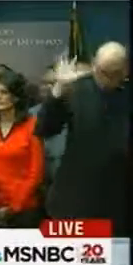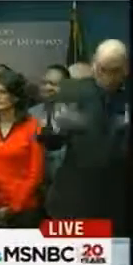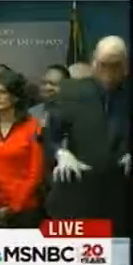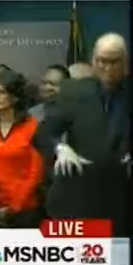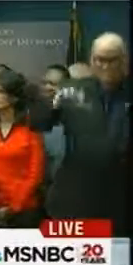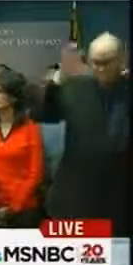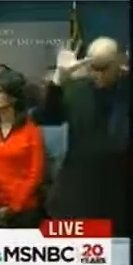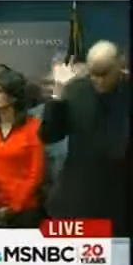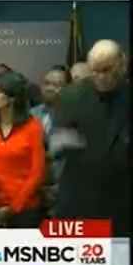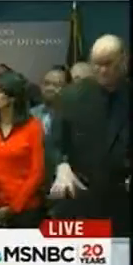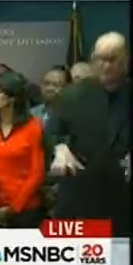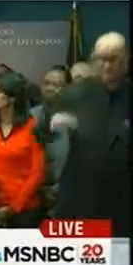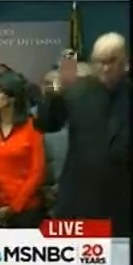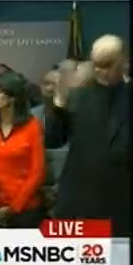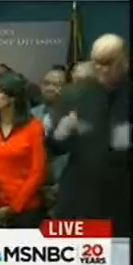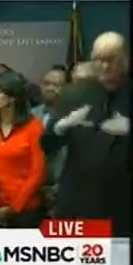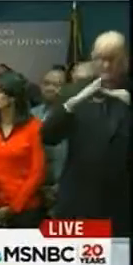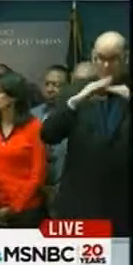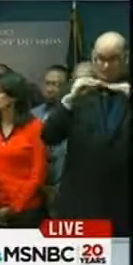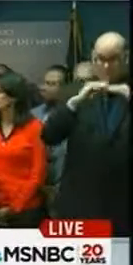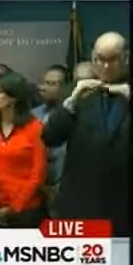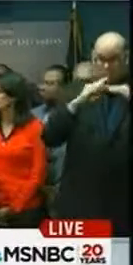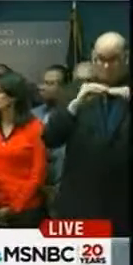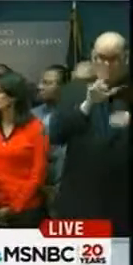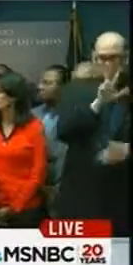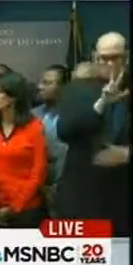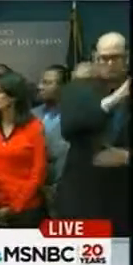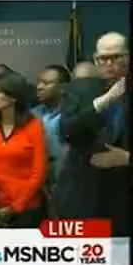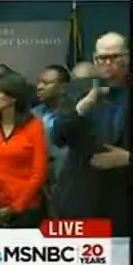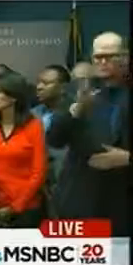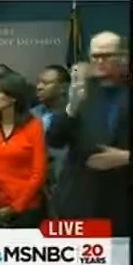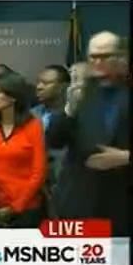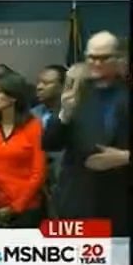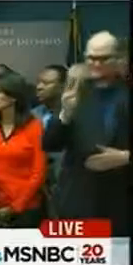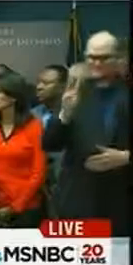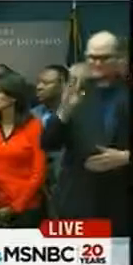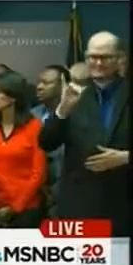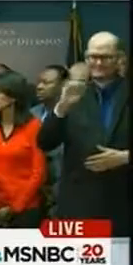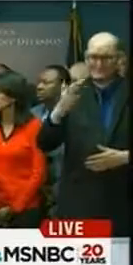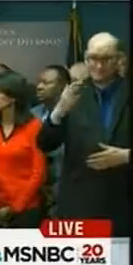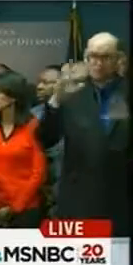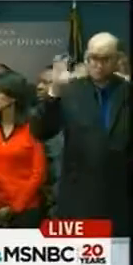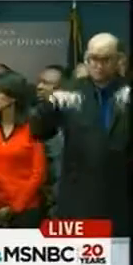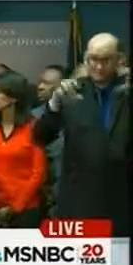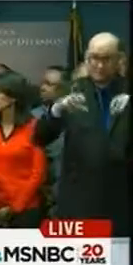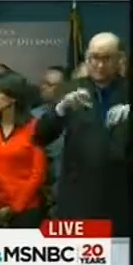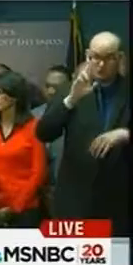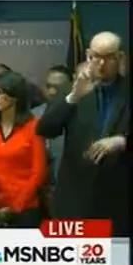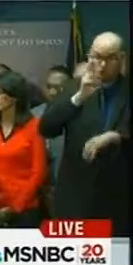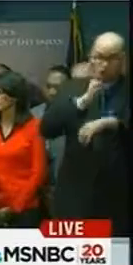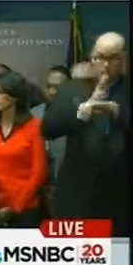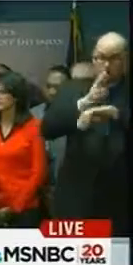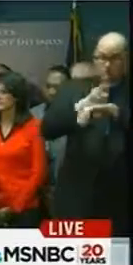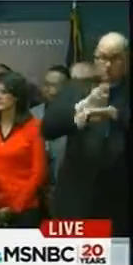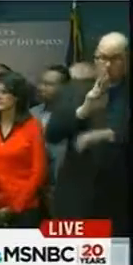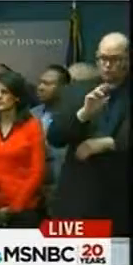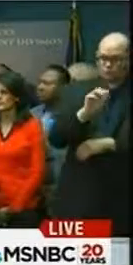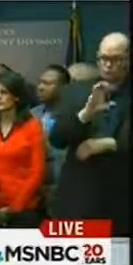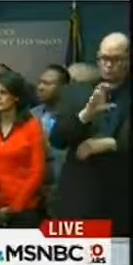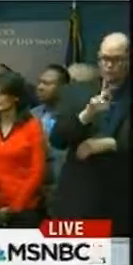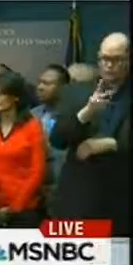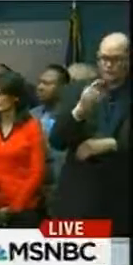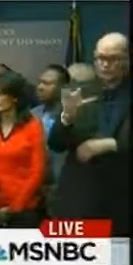flash flood watch is in effect, pretty much from Rock Hill down through Aiken and all points east of there. So heavy rainfall is another